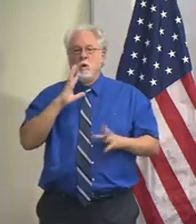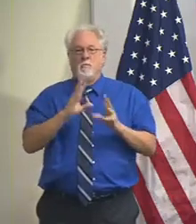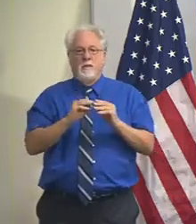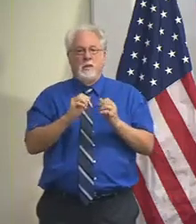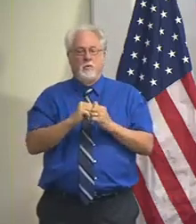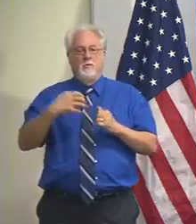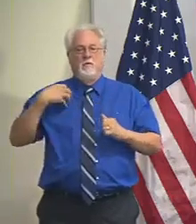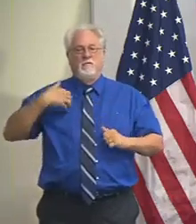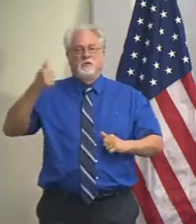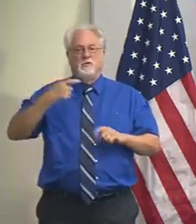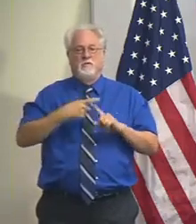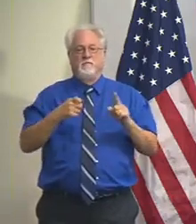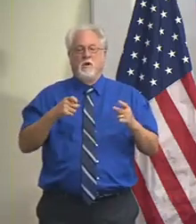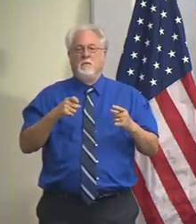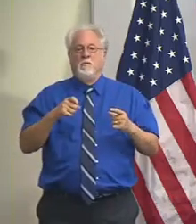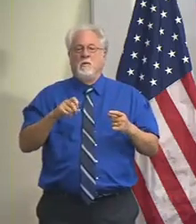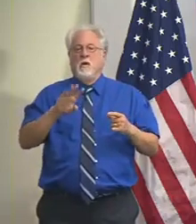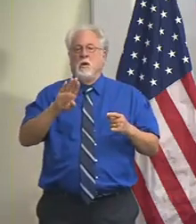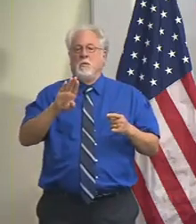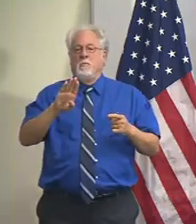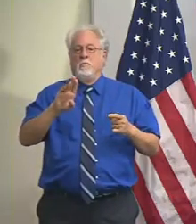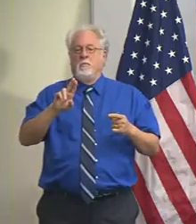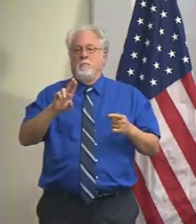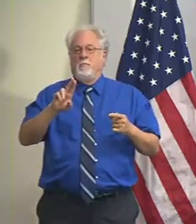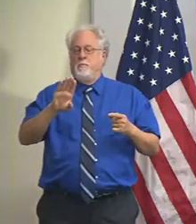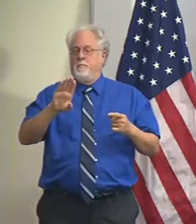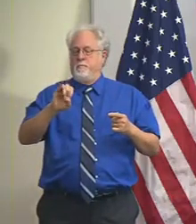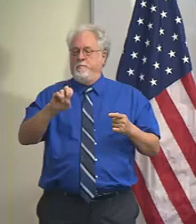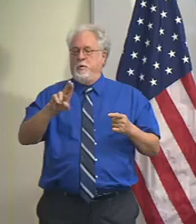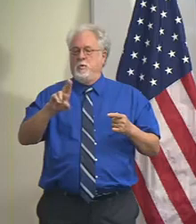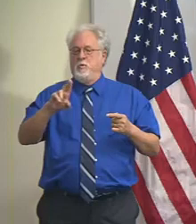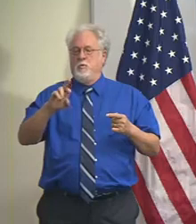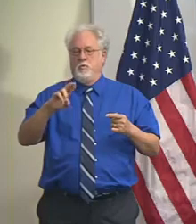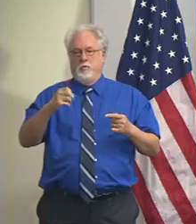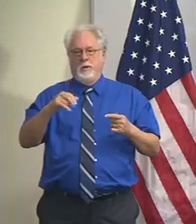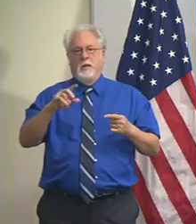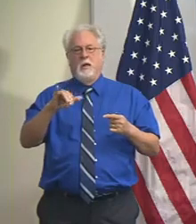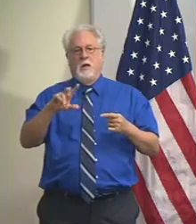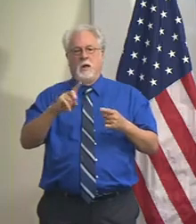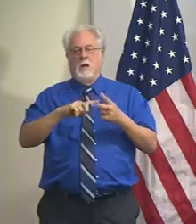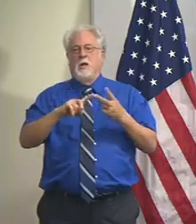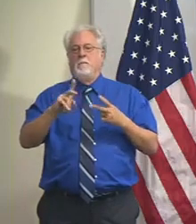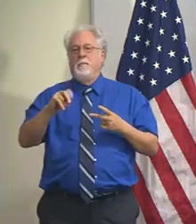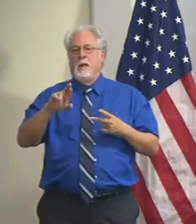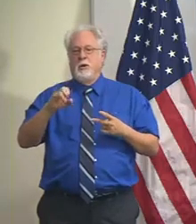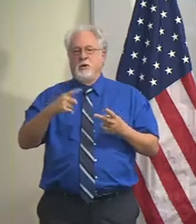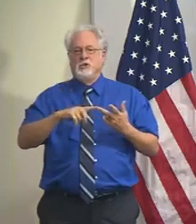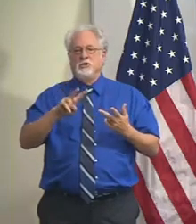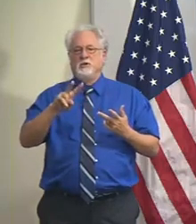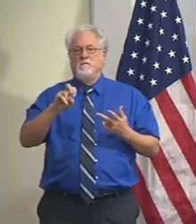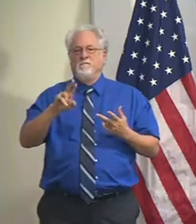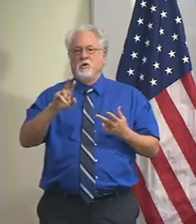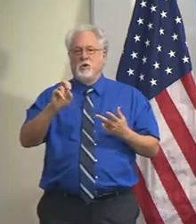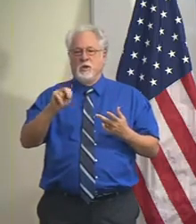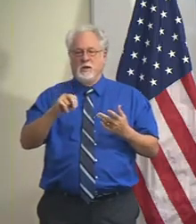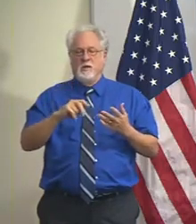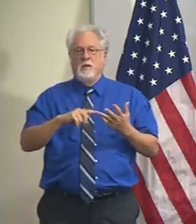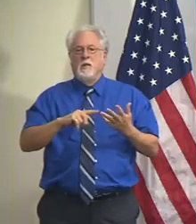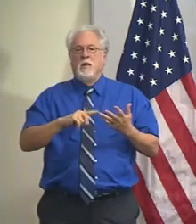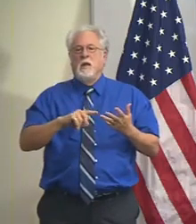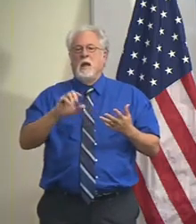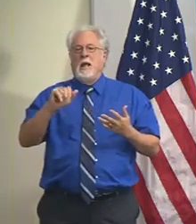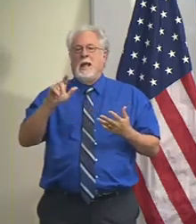with officials from Beauregard Parish and Vernon, and